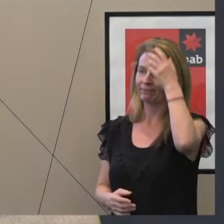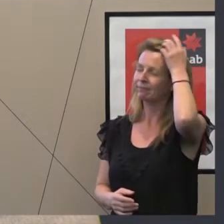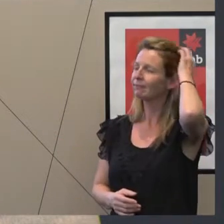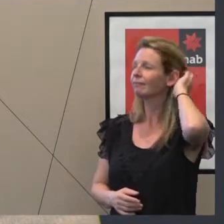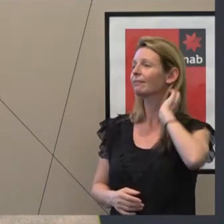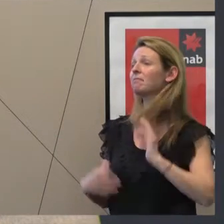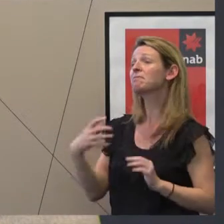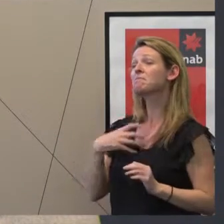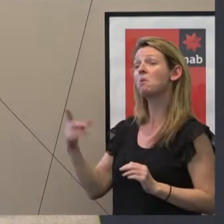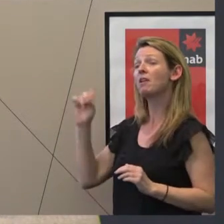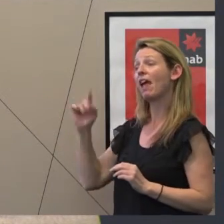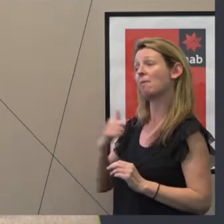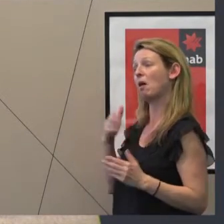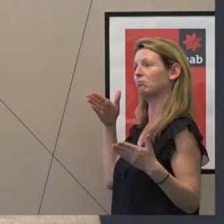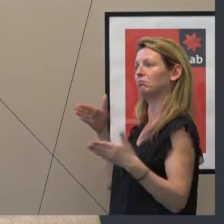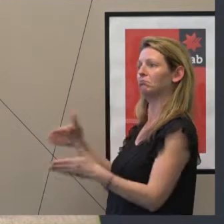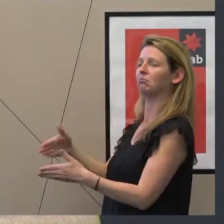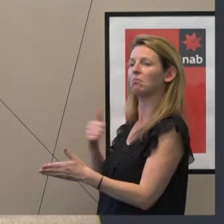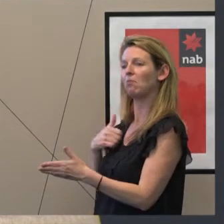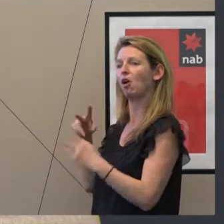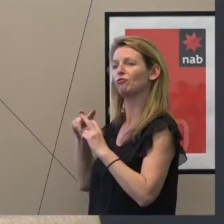More and more, a lot of my research